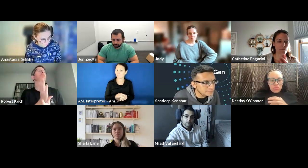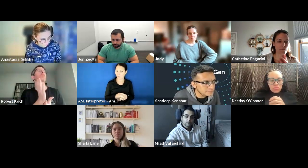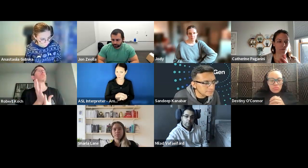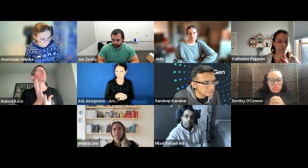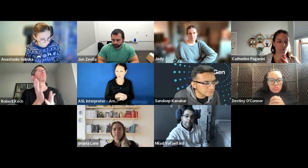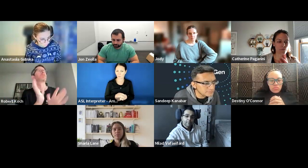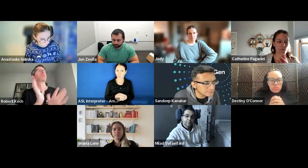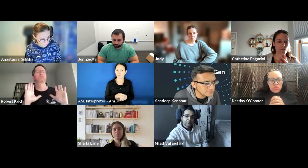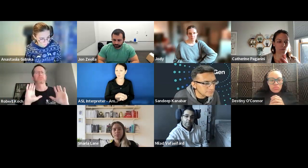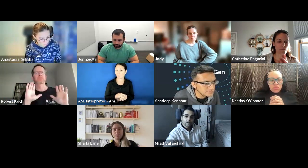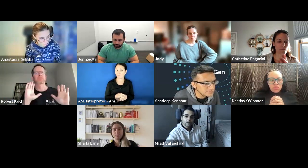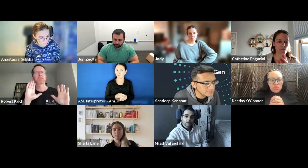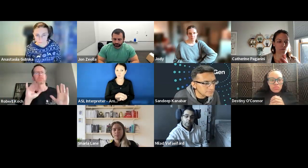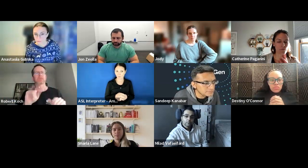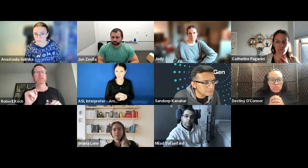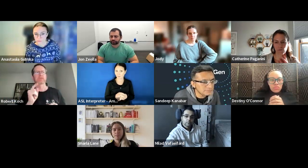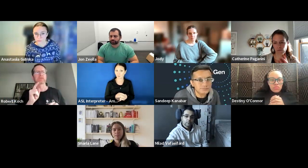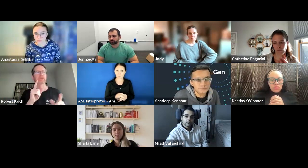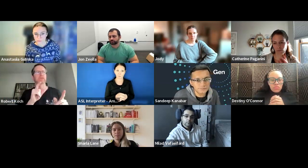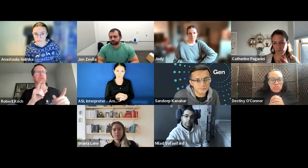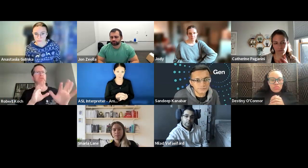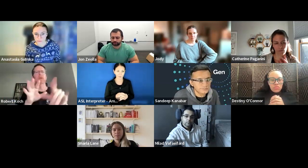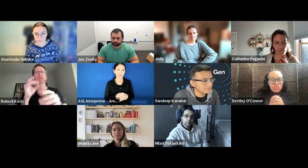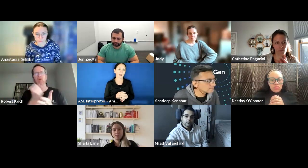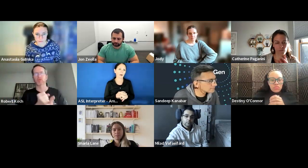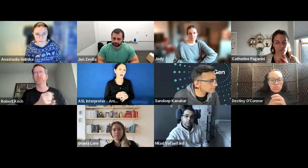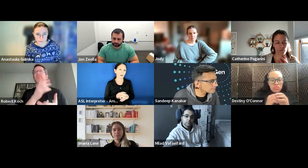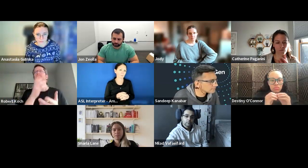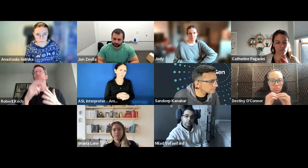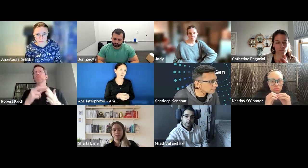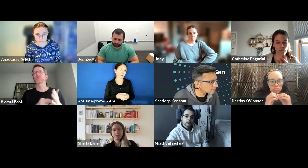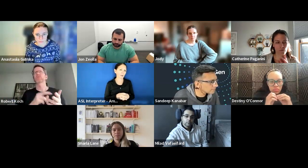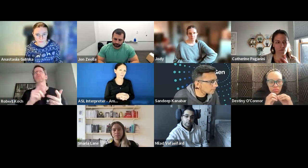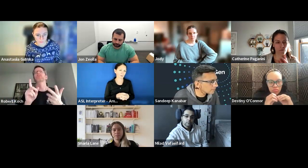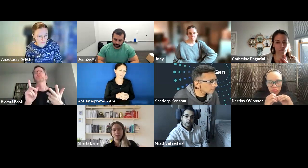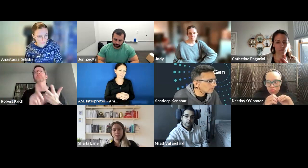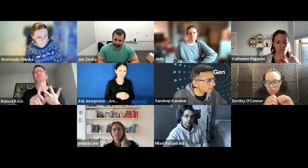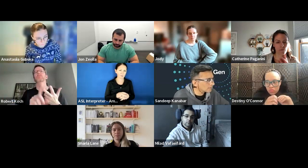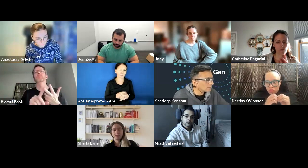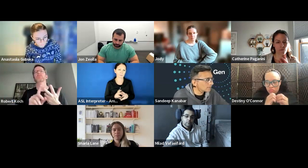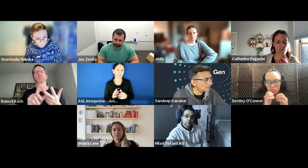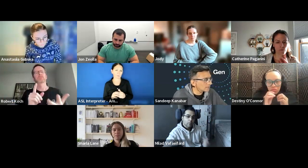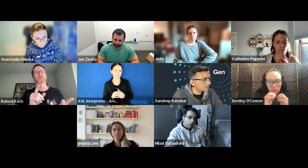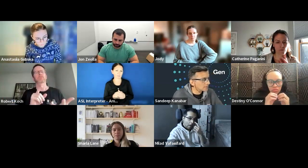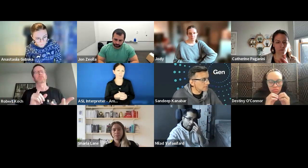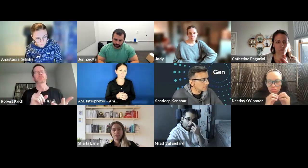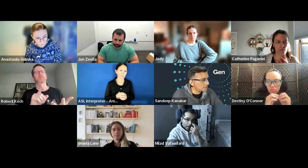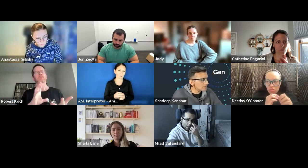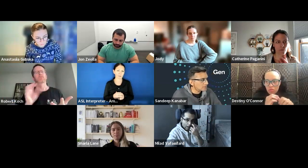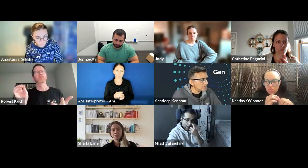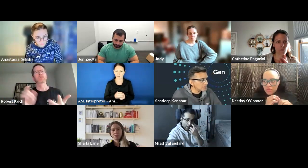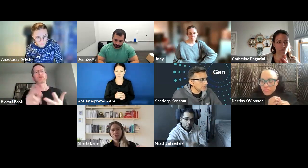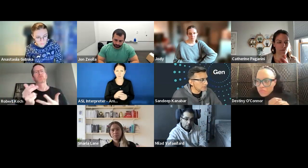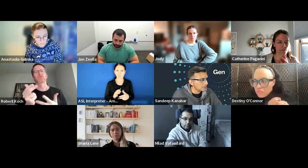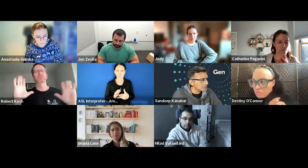and book your hotel room, so that way if you do get the scholarship, you're ready. As far as scholarships, let me think what else is in my